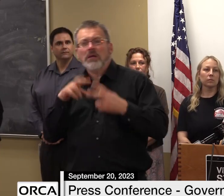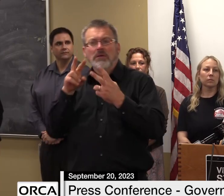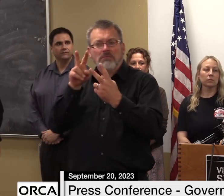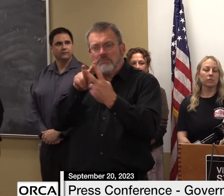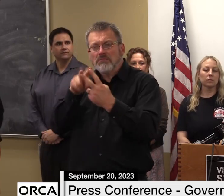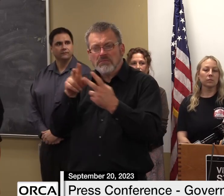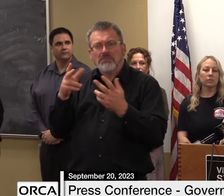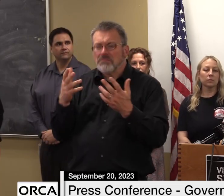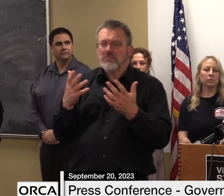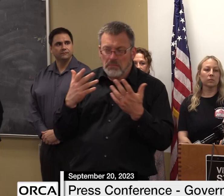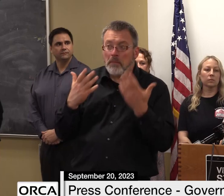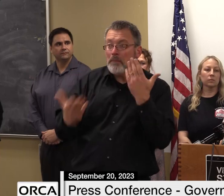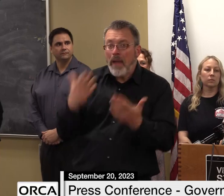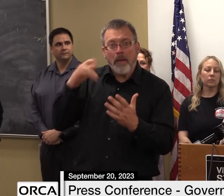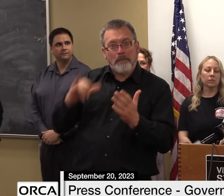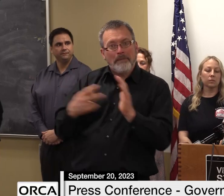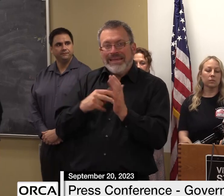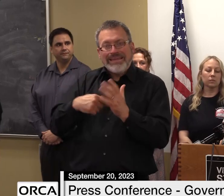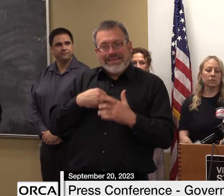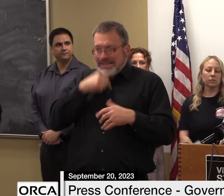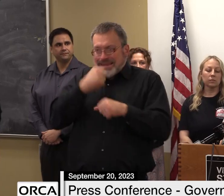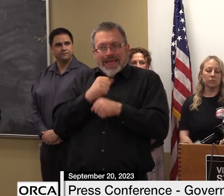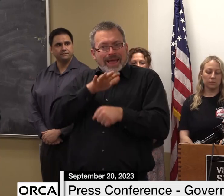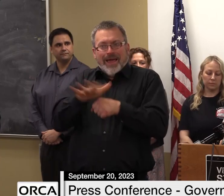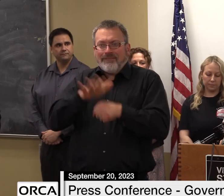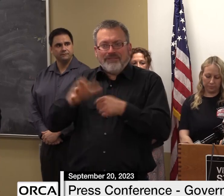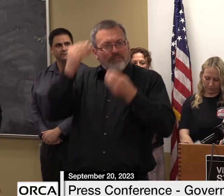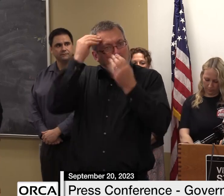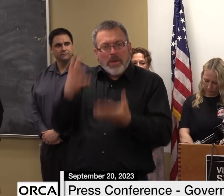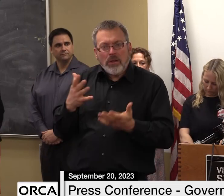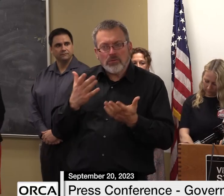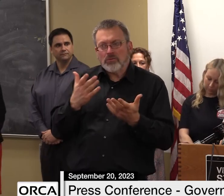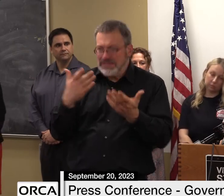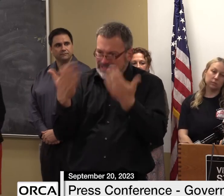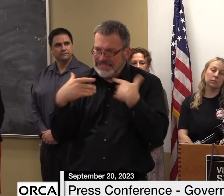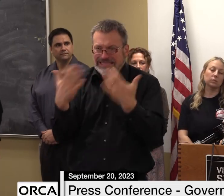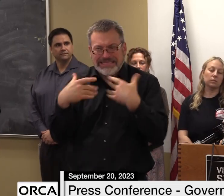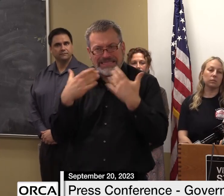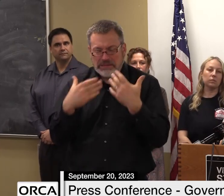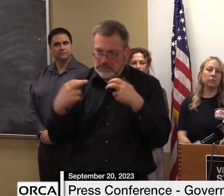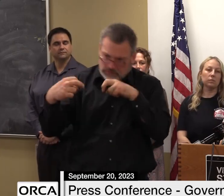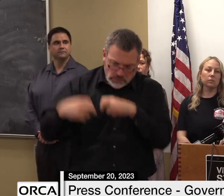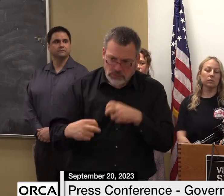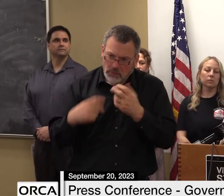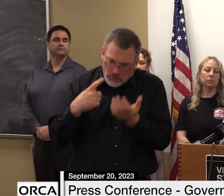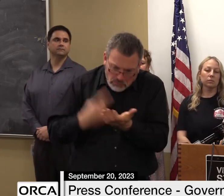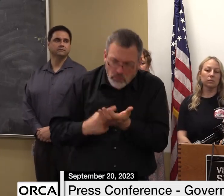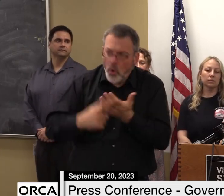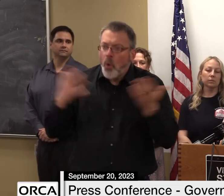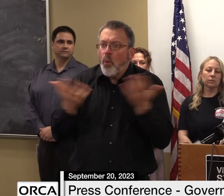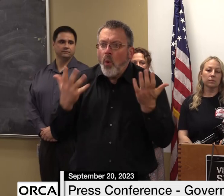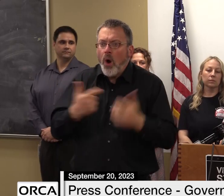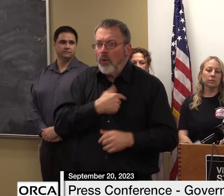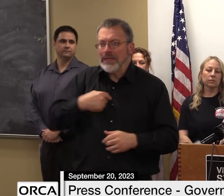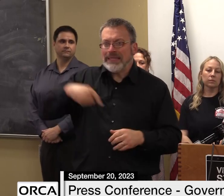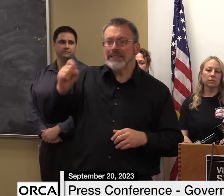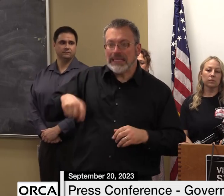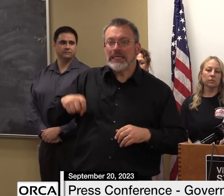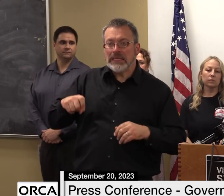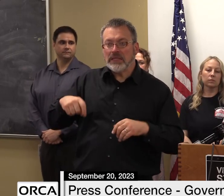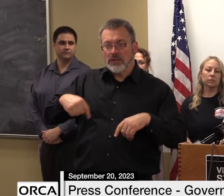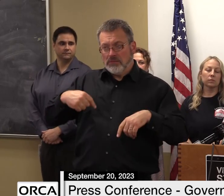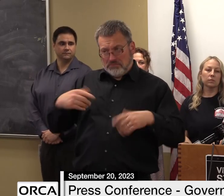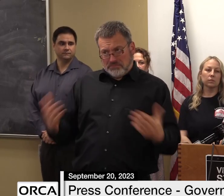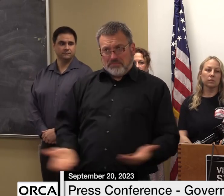more information from you to help you. As a direct result of that, the team that we have here in Vermont have